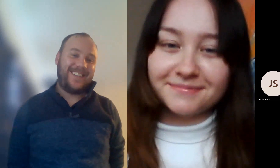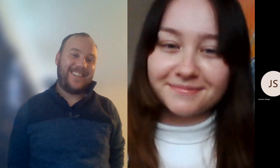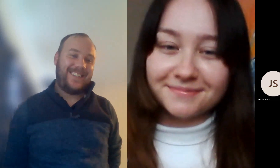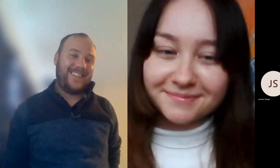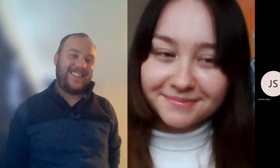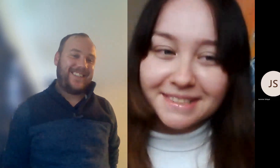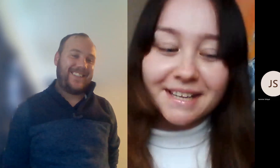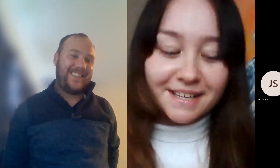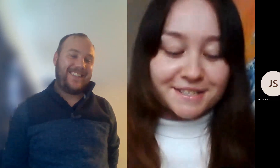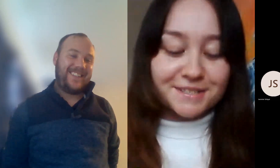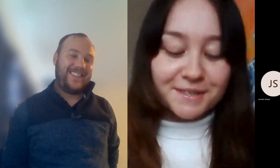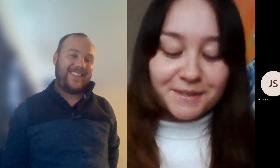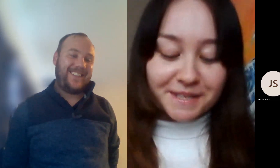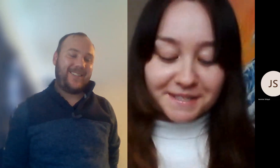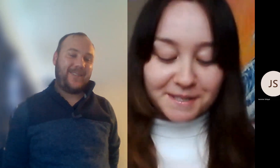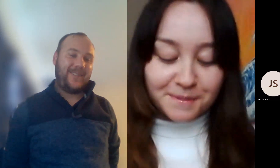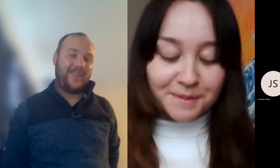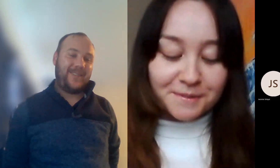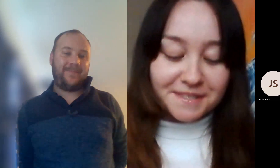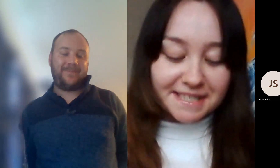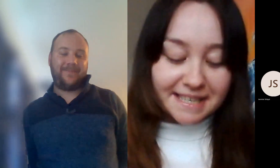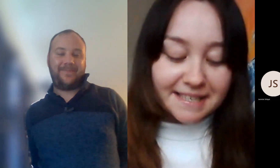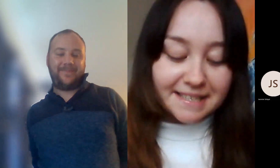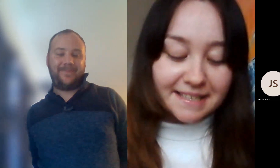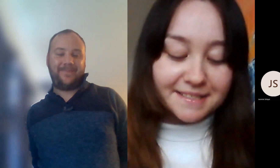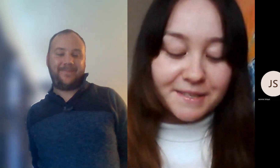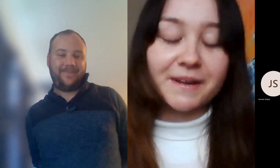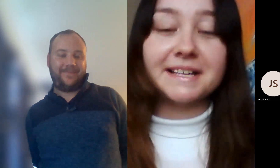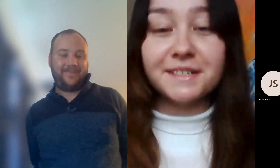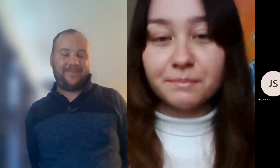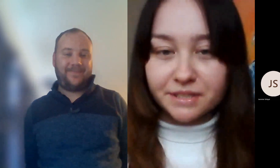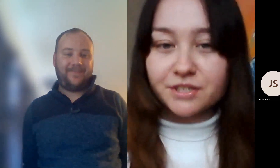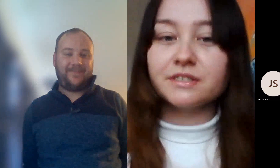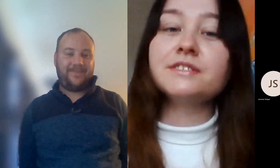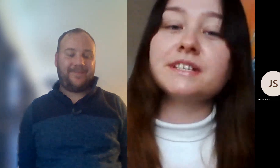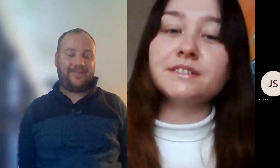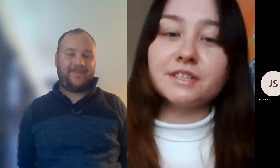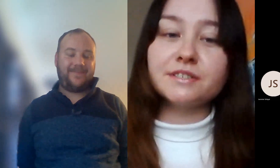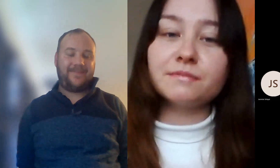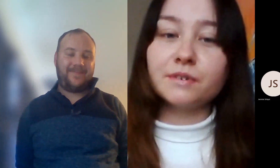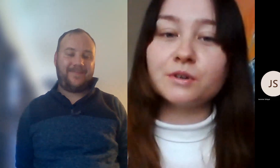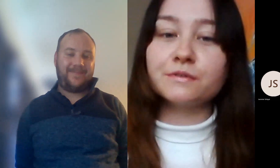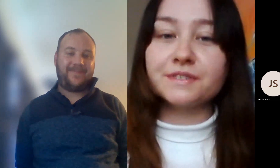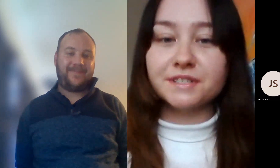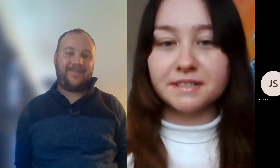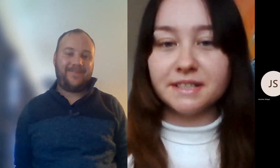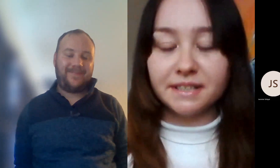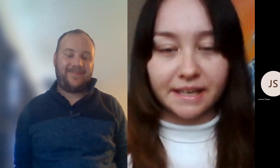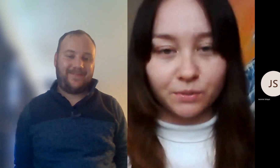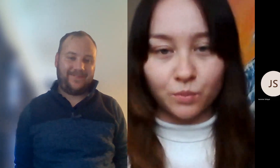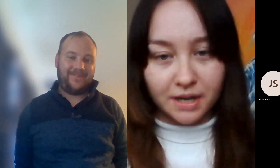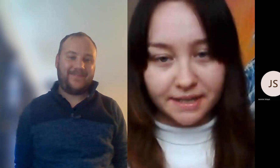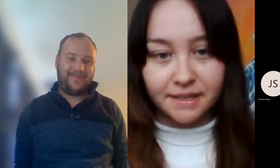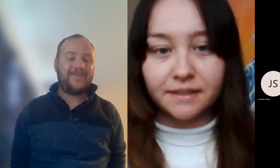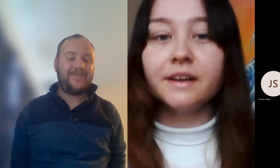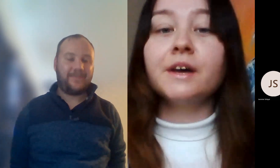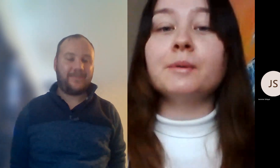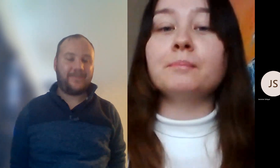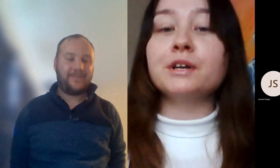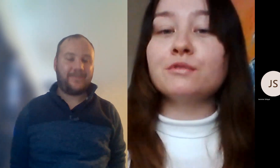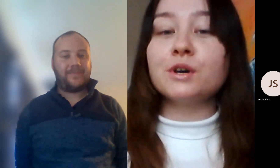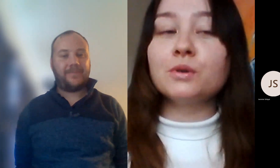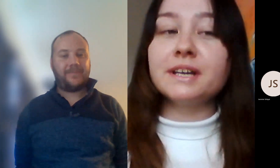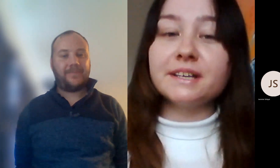you like? So a typical day, so as I mentioned, it does involve studying and